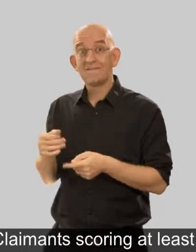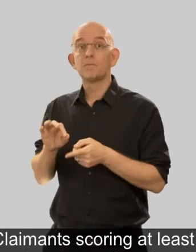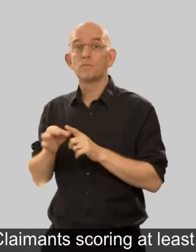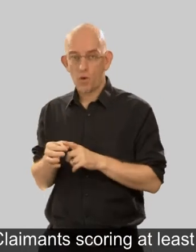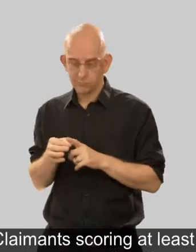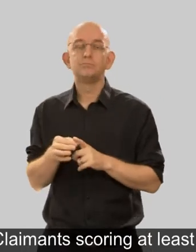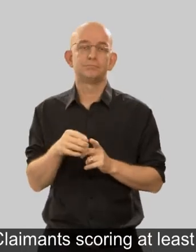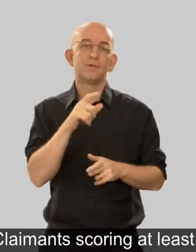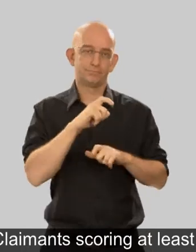other descriptors